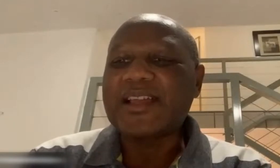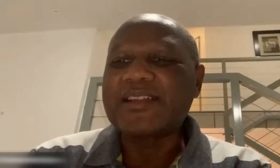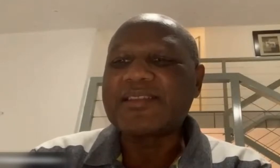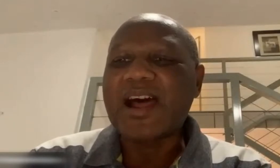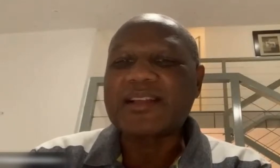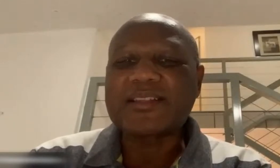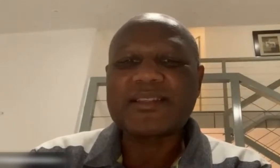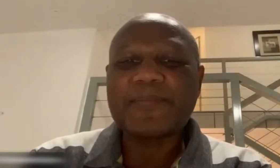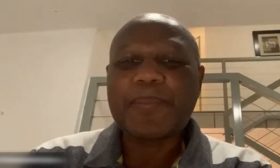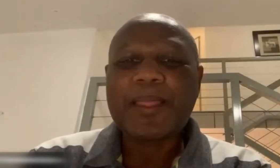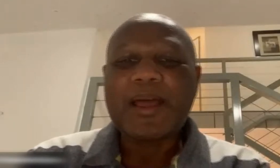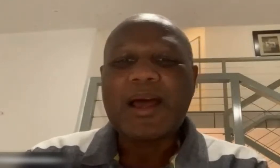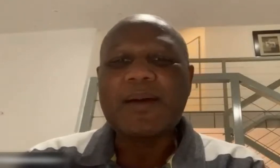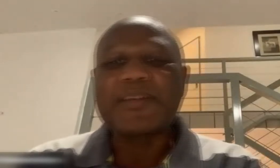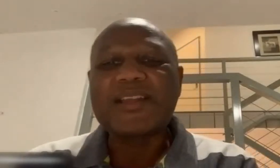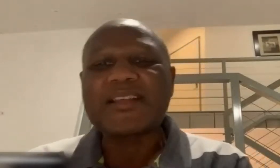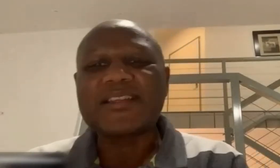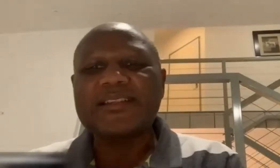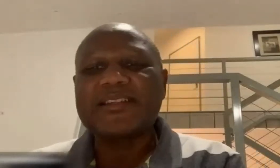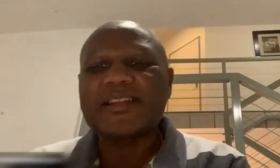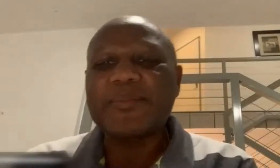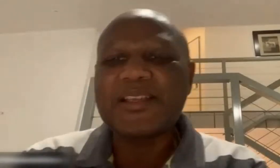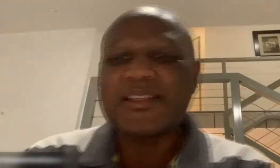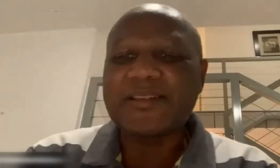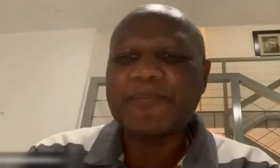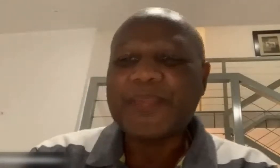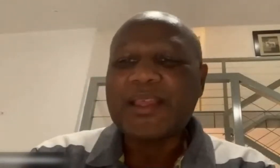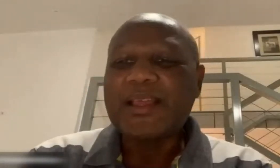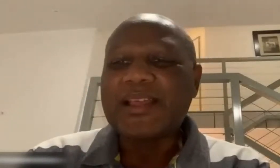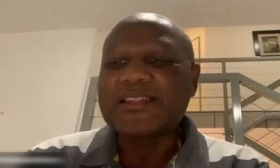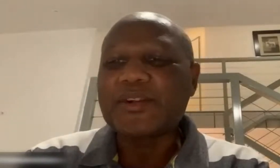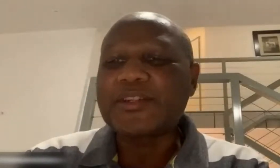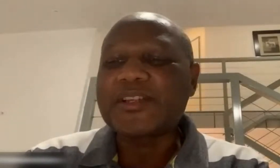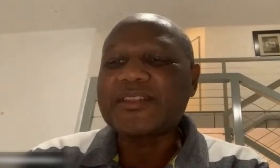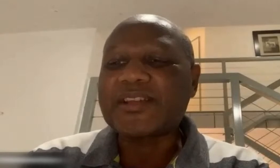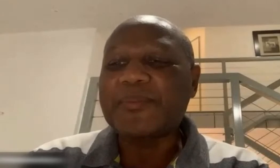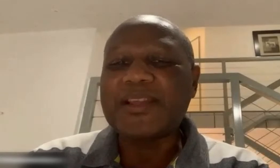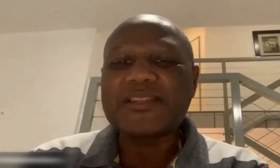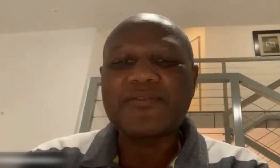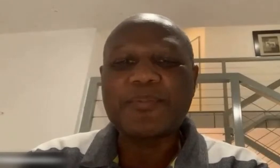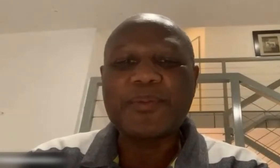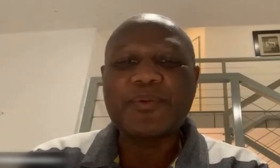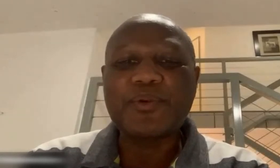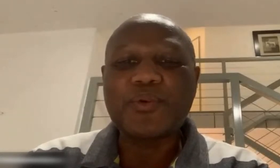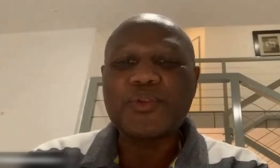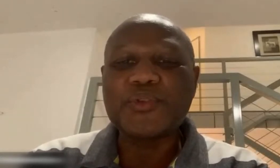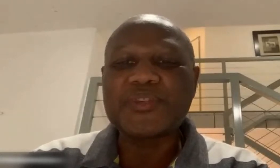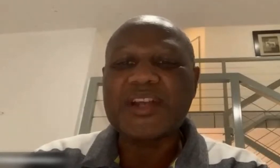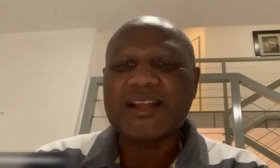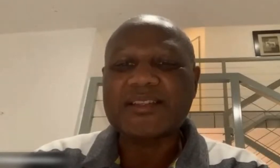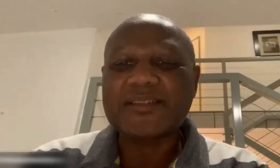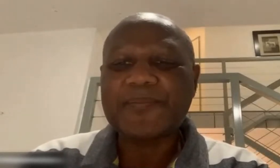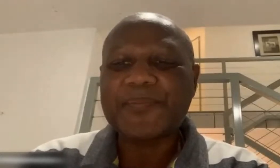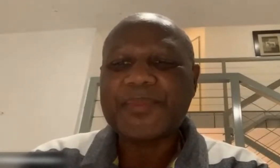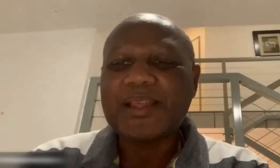and Drugs, Harm Reduction, Discrimination, and Zero Discrimination for People Who Use Drugs.